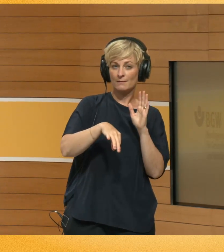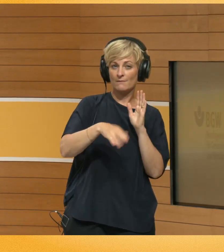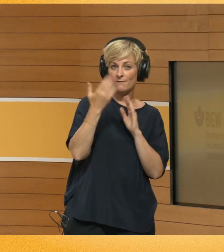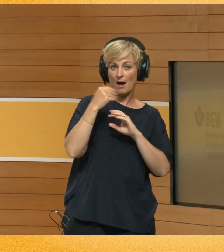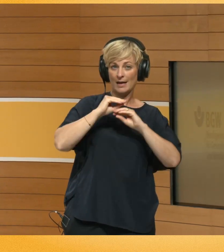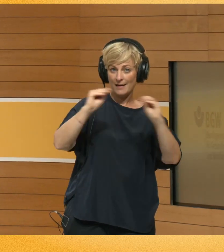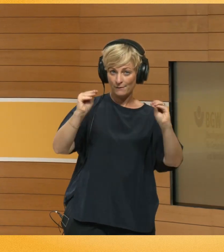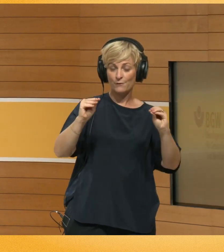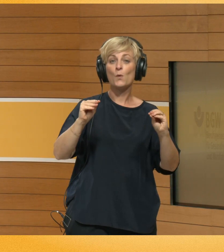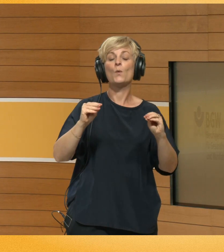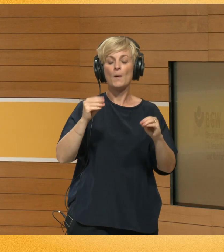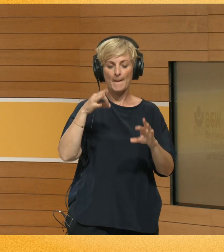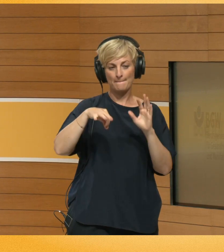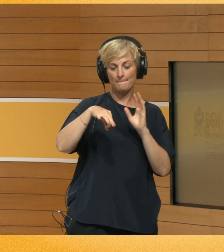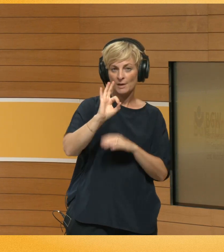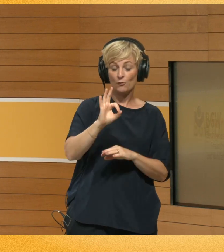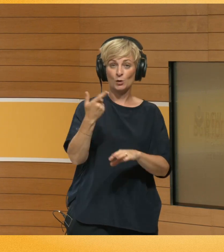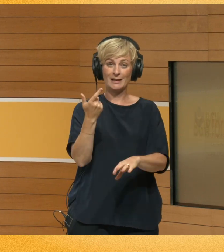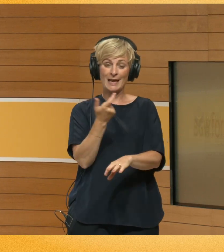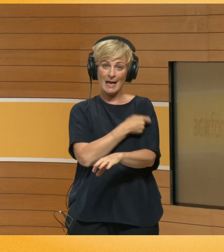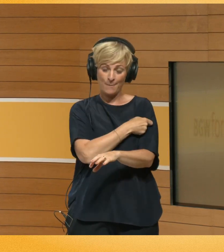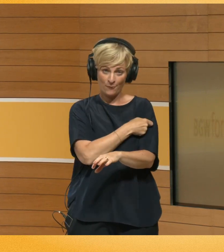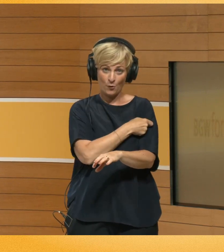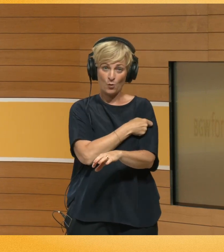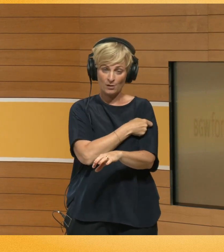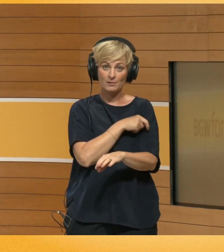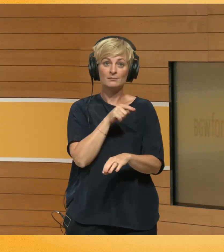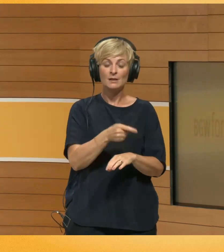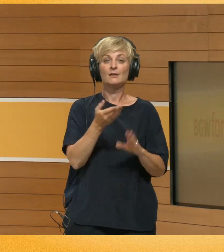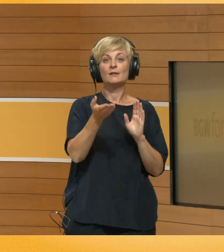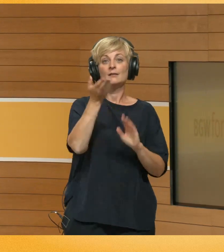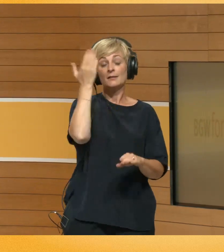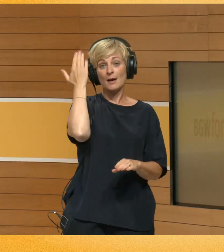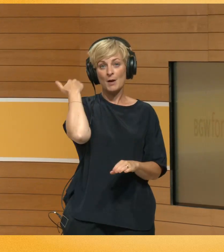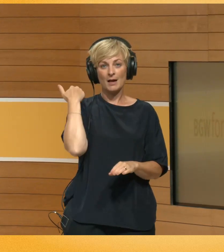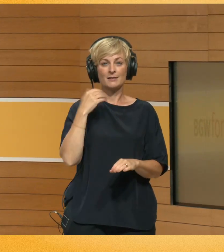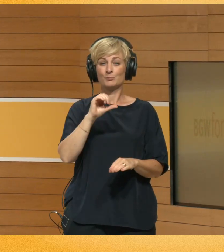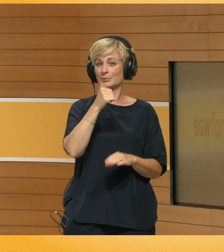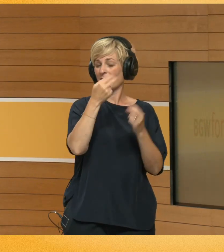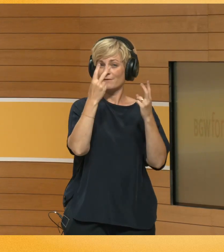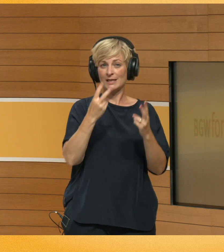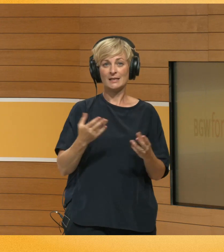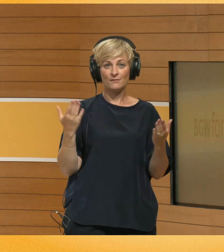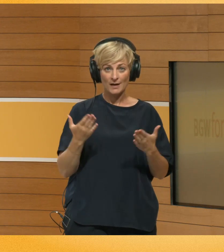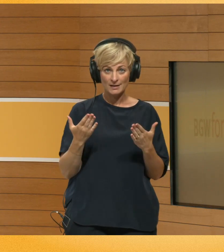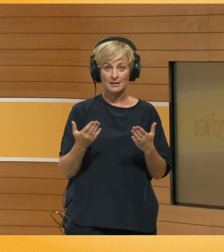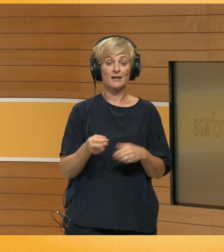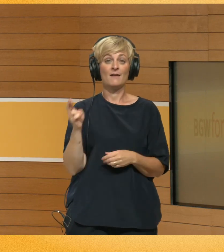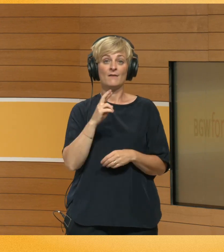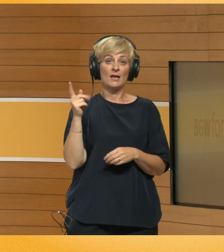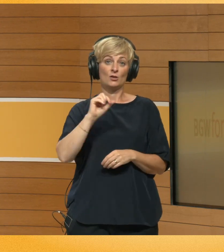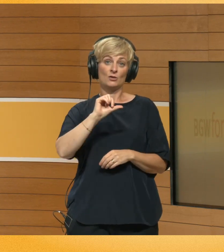in terms of the group or the population that was at risk was mainly the healthcare workers, because